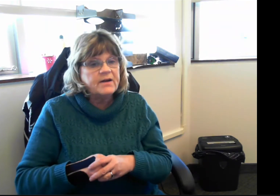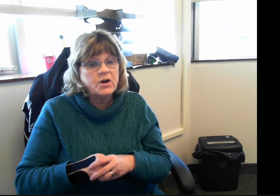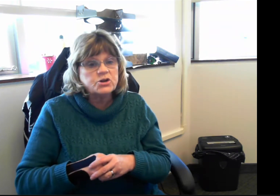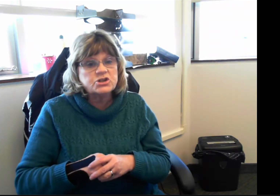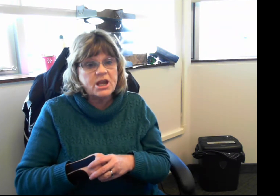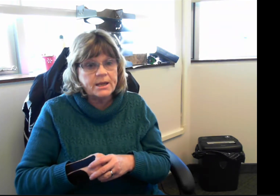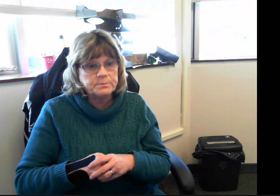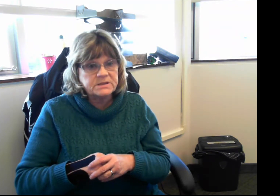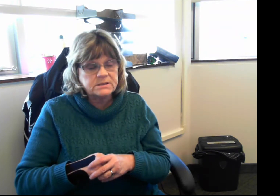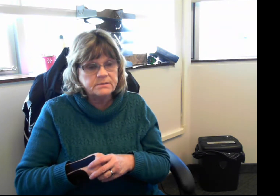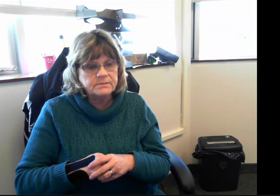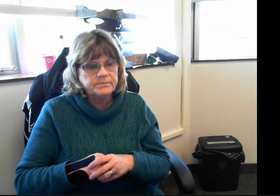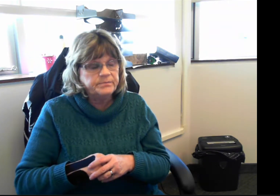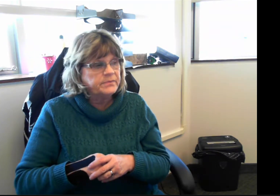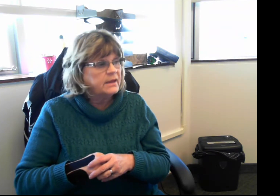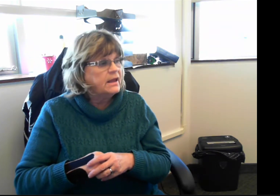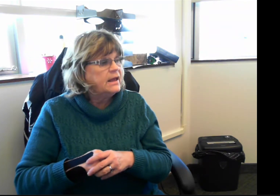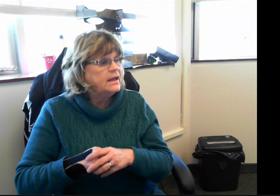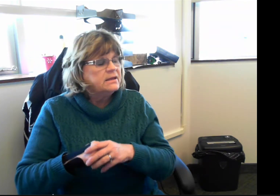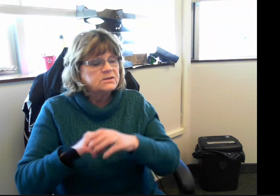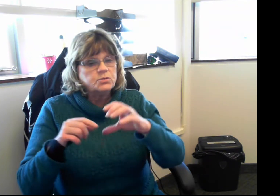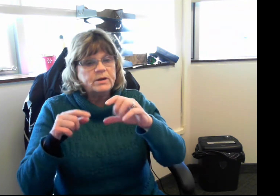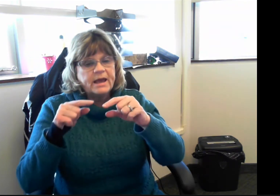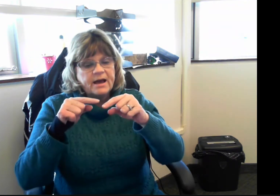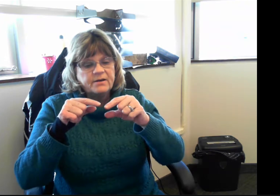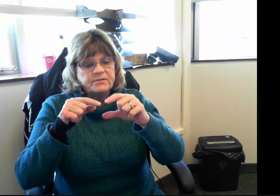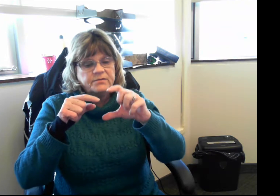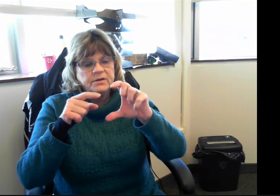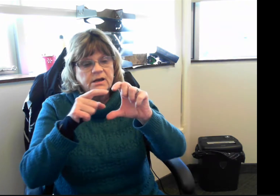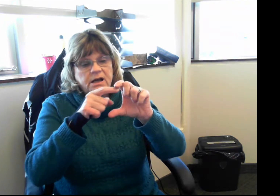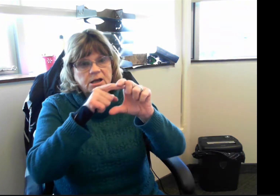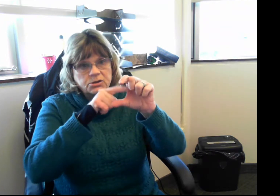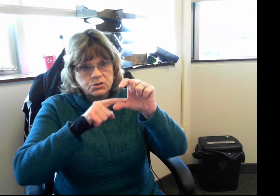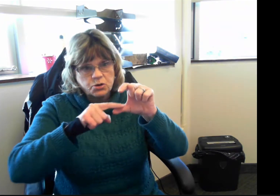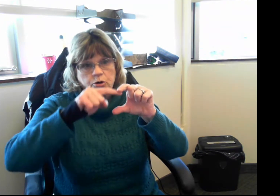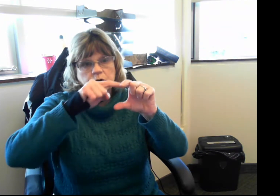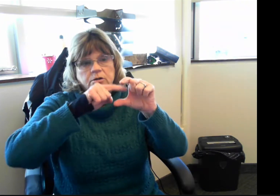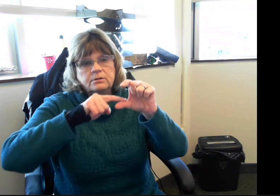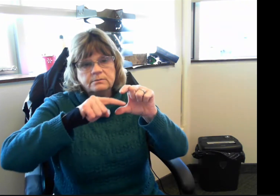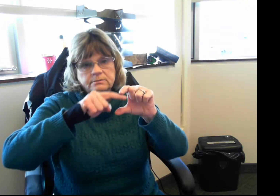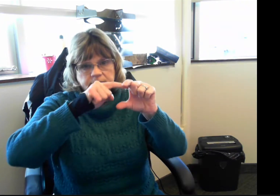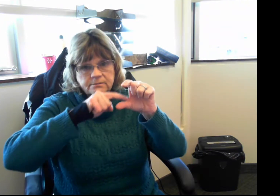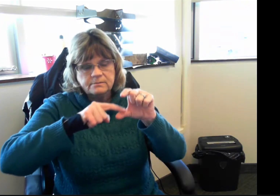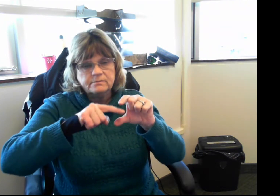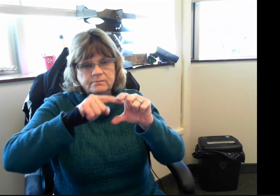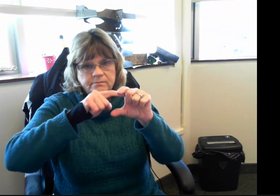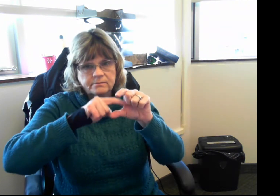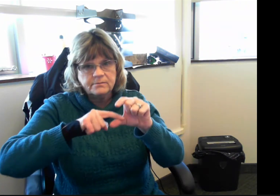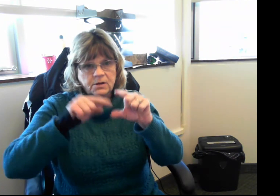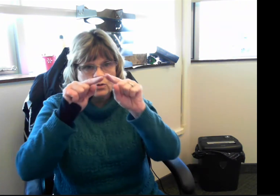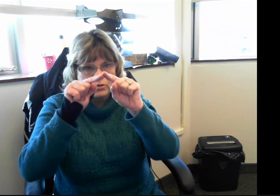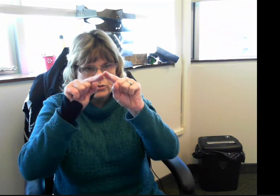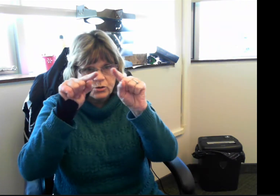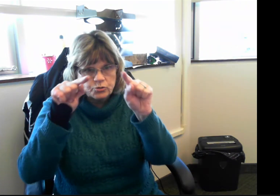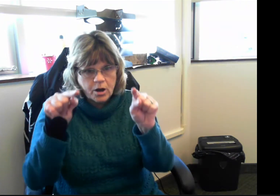our shapes. So we have a circle, where you can draw